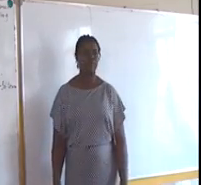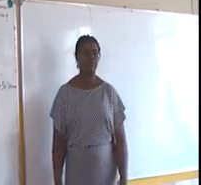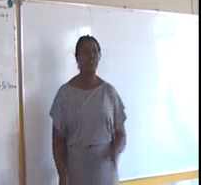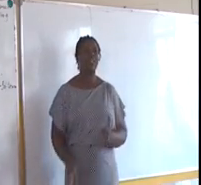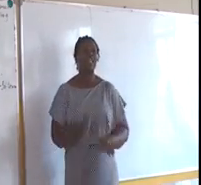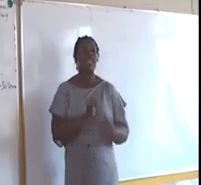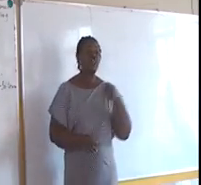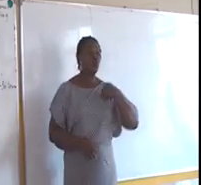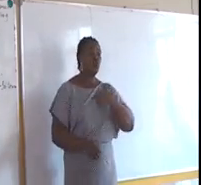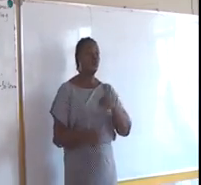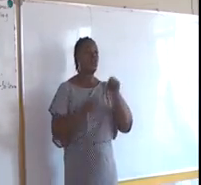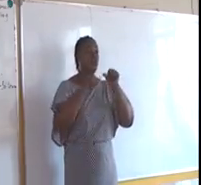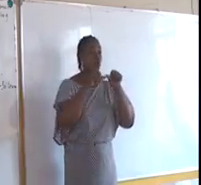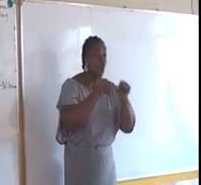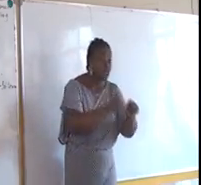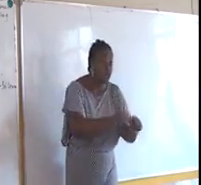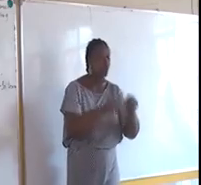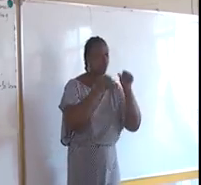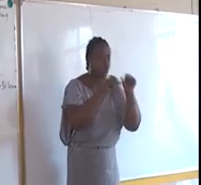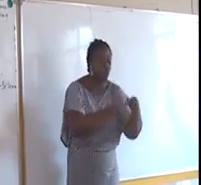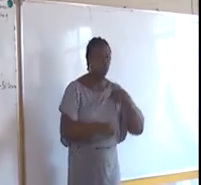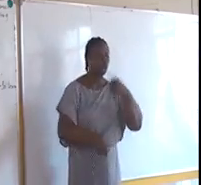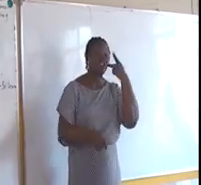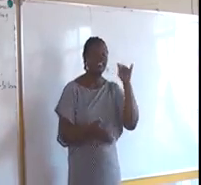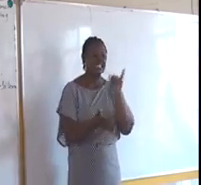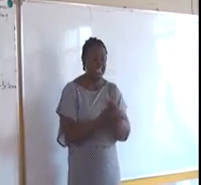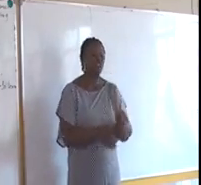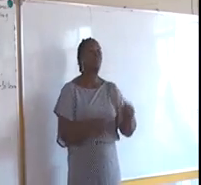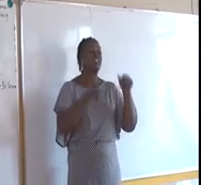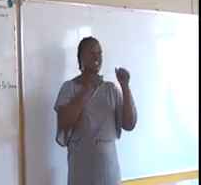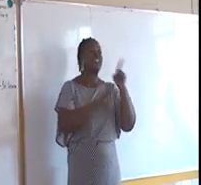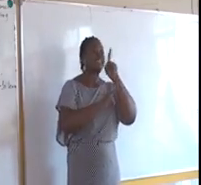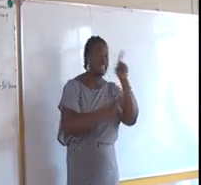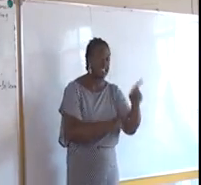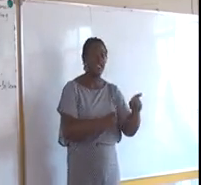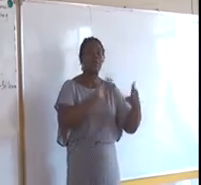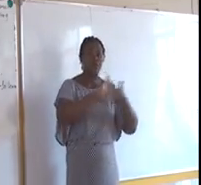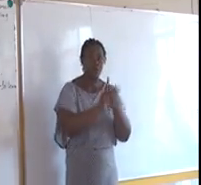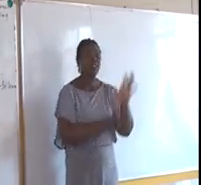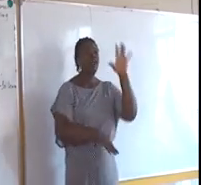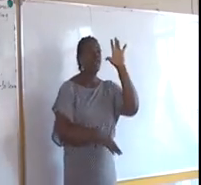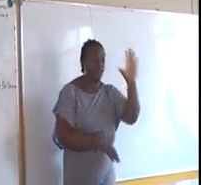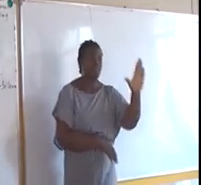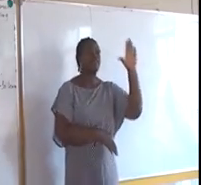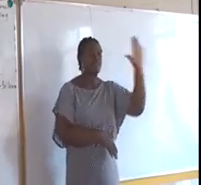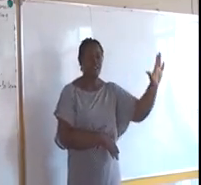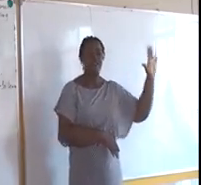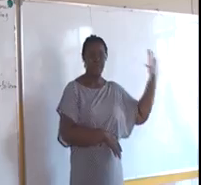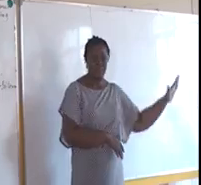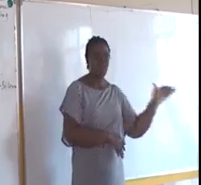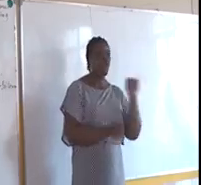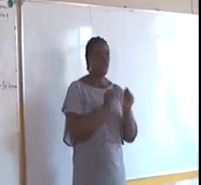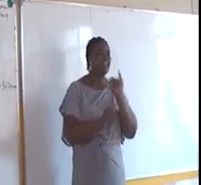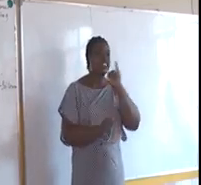If we continue to establish further, we'll discover that we'll still have the constant 10, which is the common difference. Let's look at